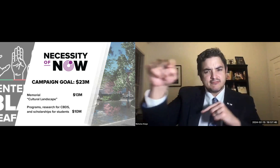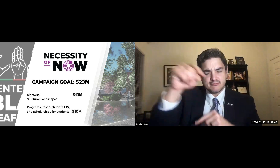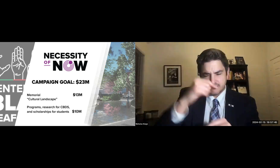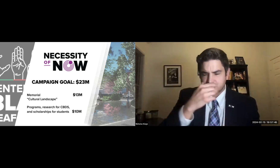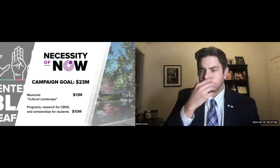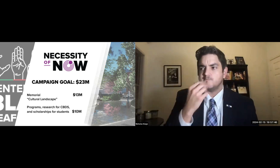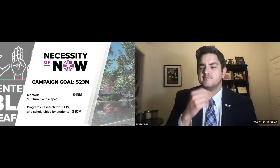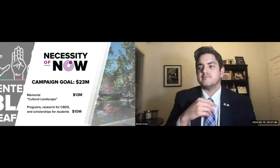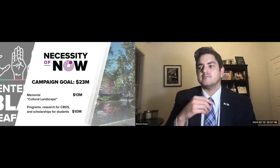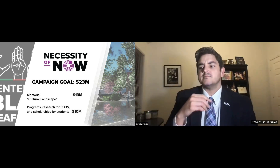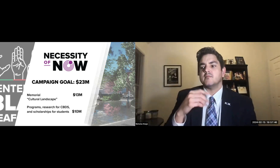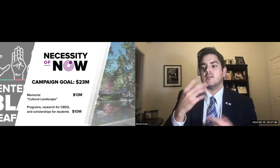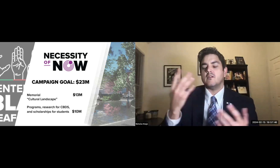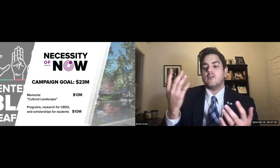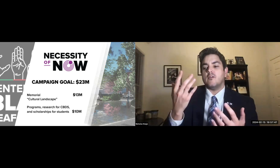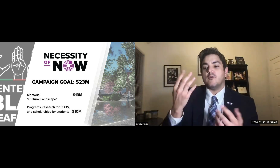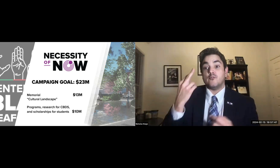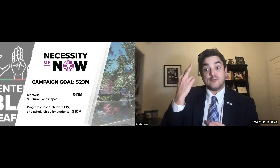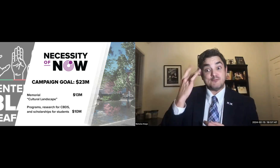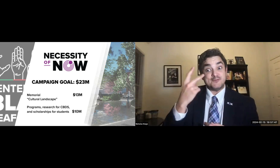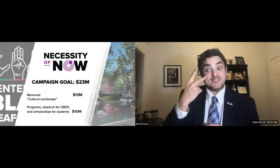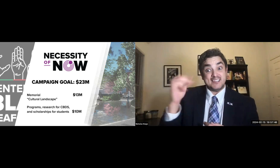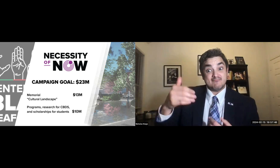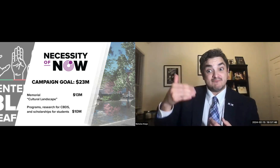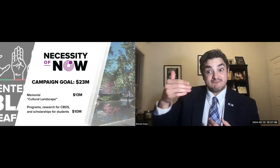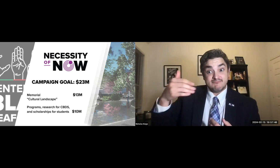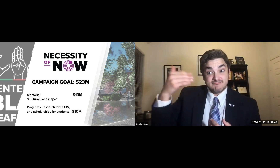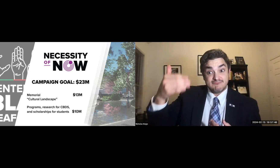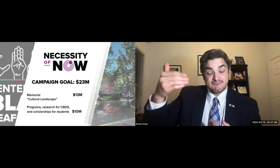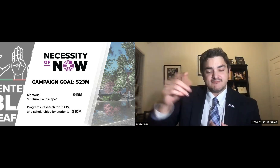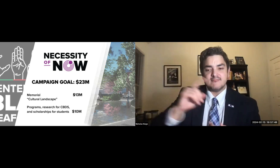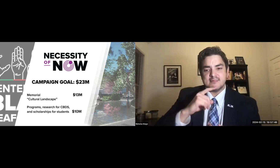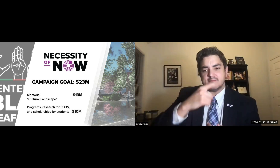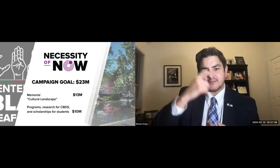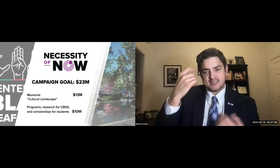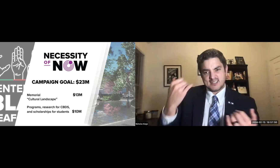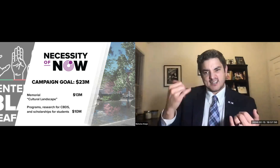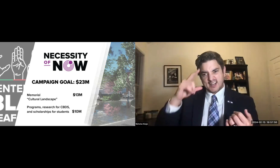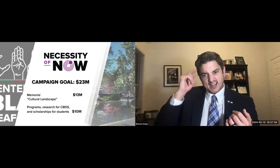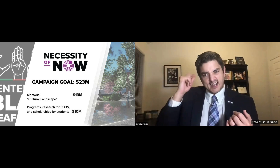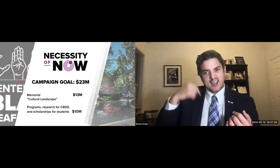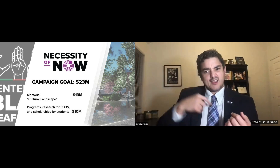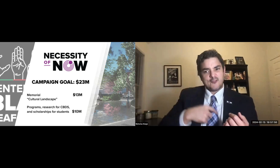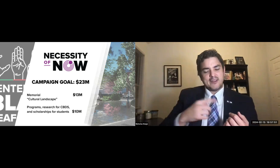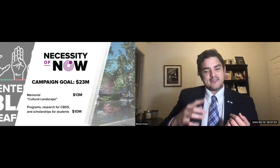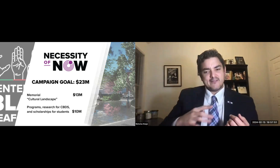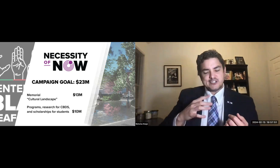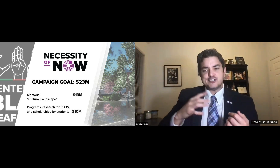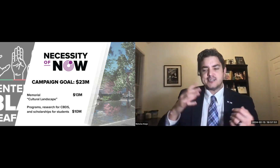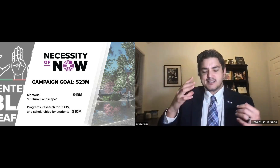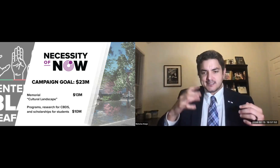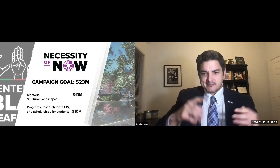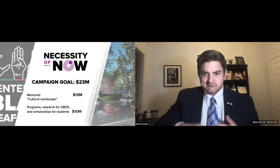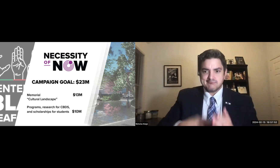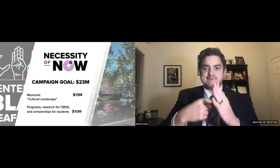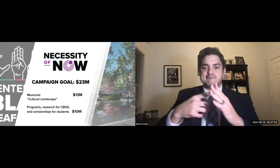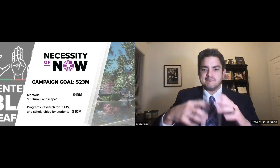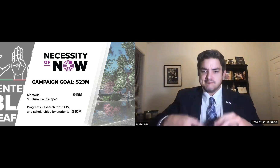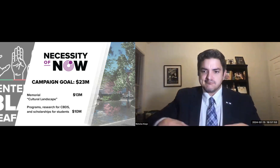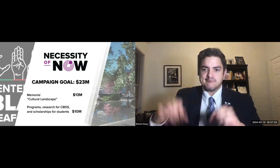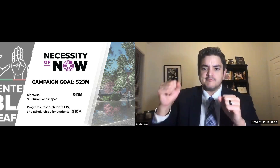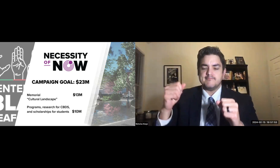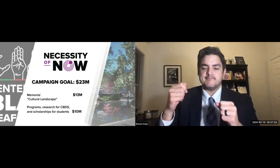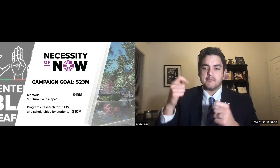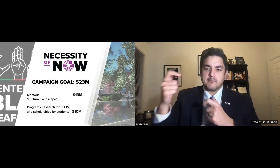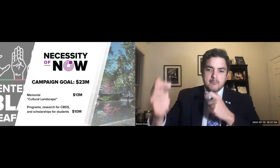Louise B. Miller has been spoken of in various places, and we've talked about it from time to time